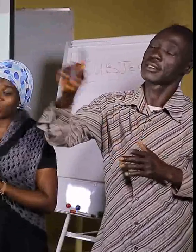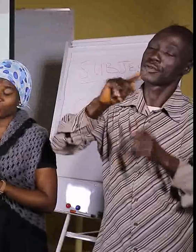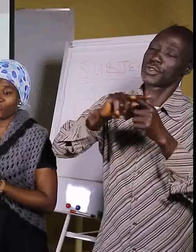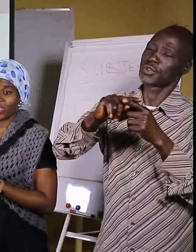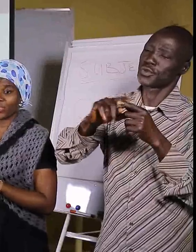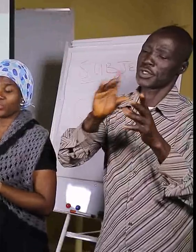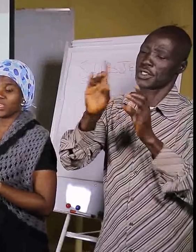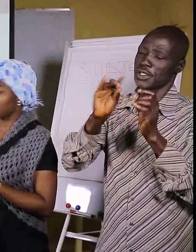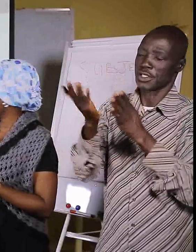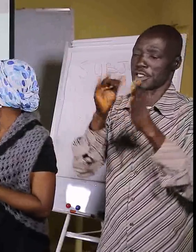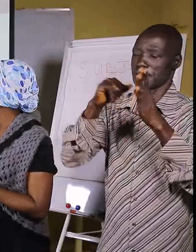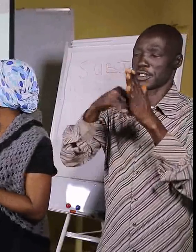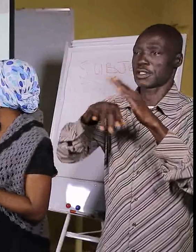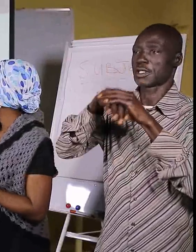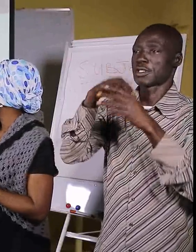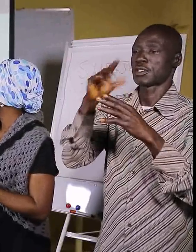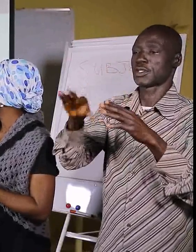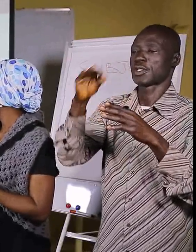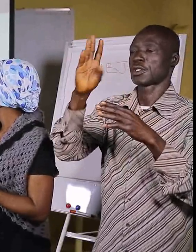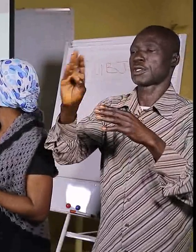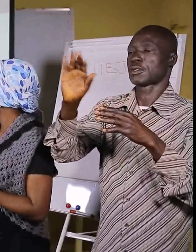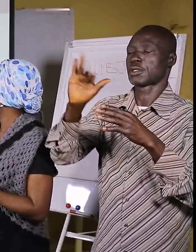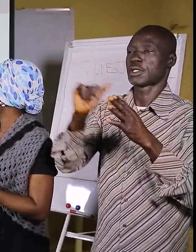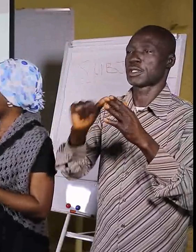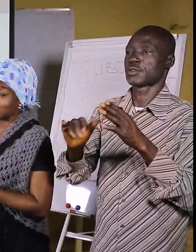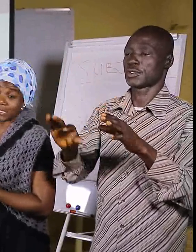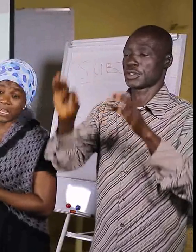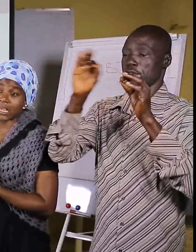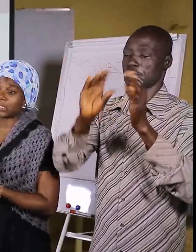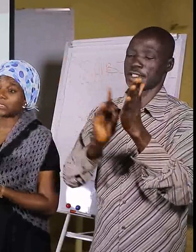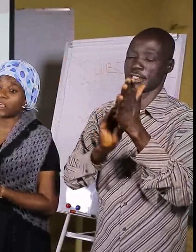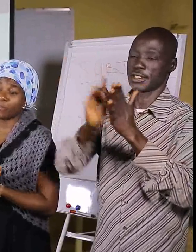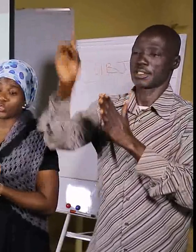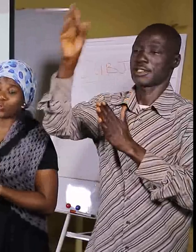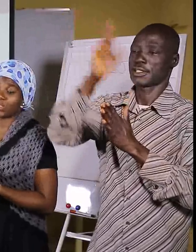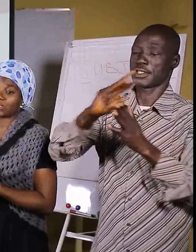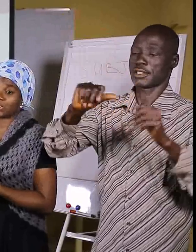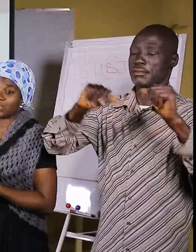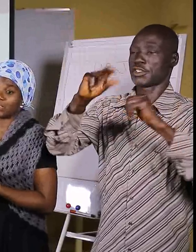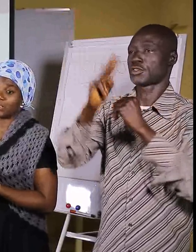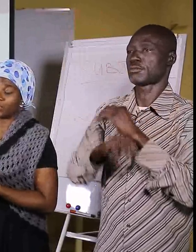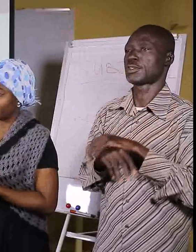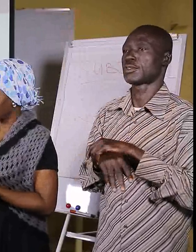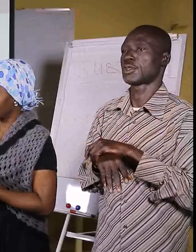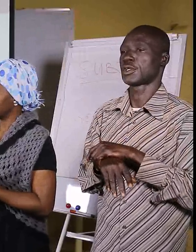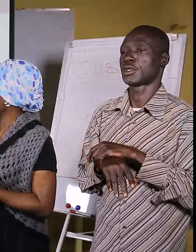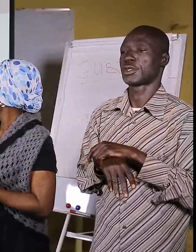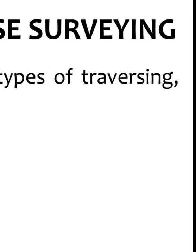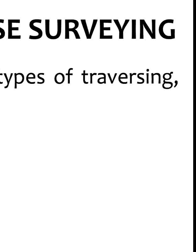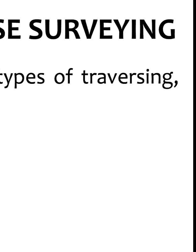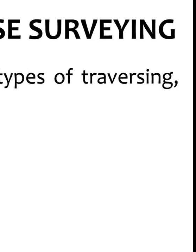a traverse survey, you take a bearing and then you take distance measurements, all